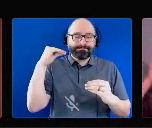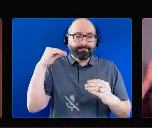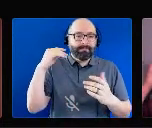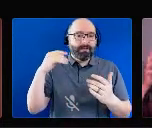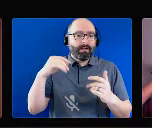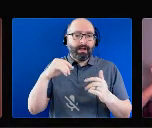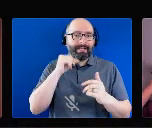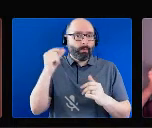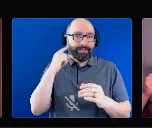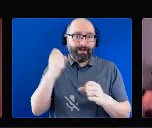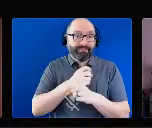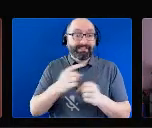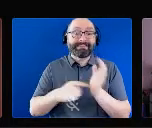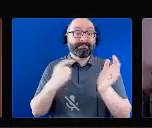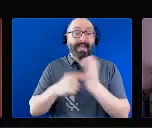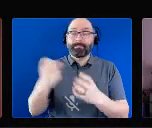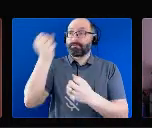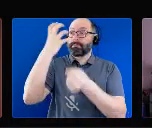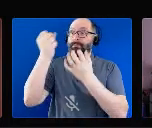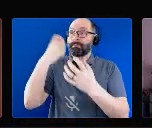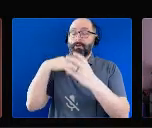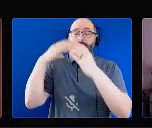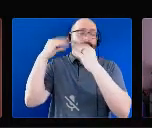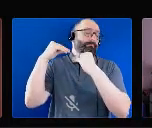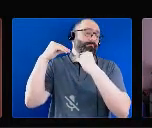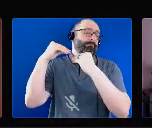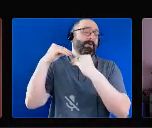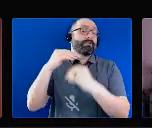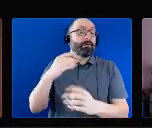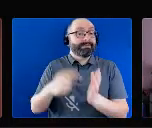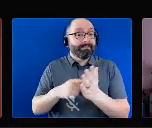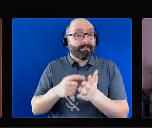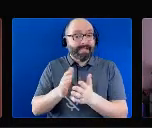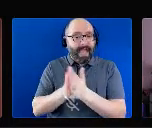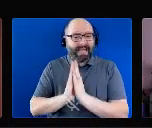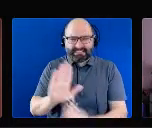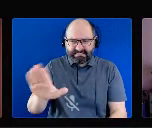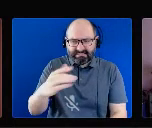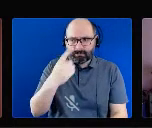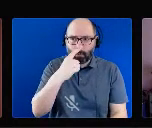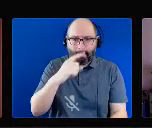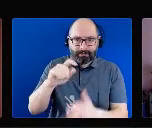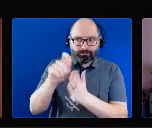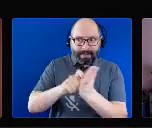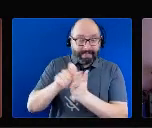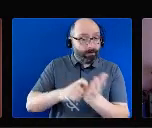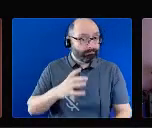A thing that happens, we stop taking input. And so get the interviewer to write stuff down, make it visual. So maybe we